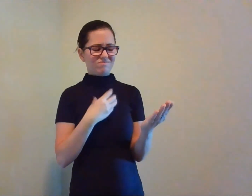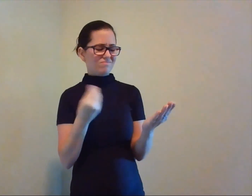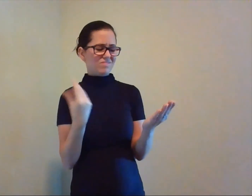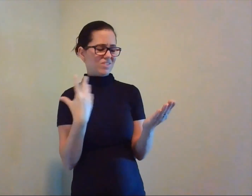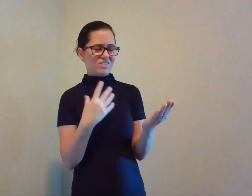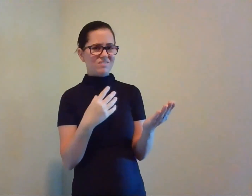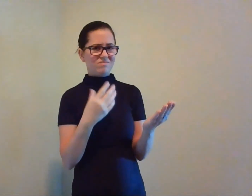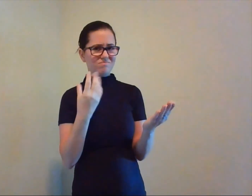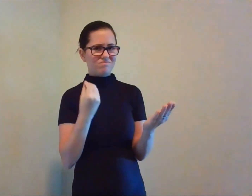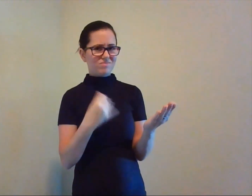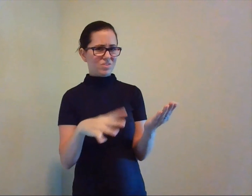And then